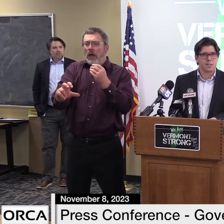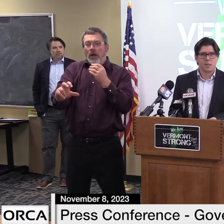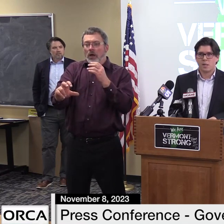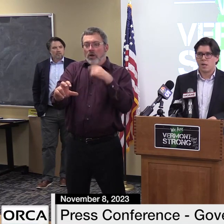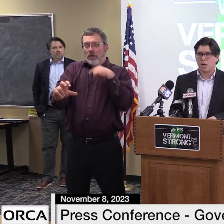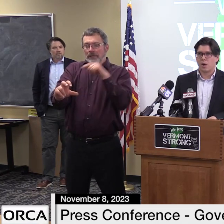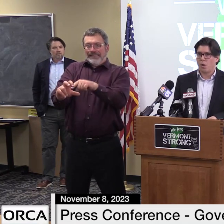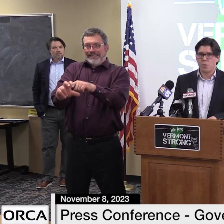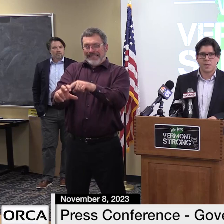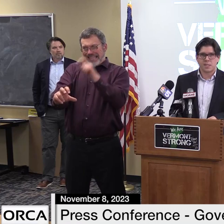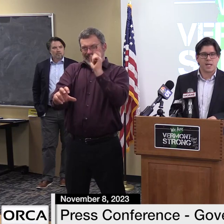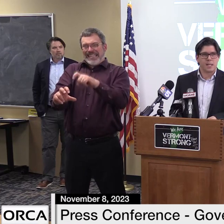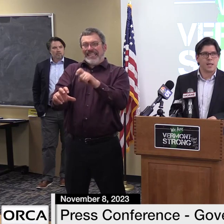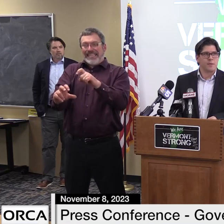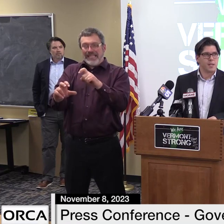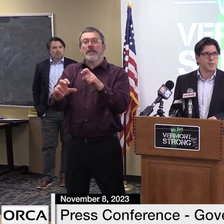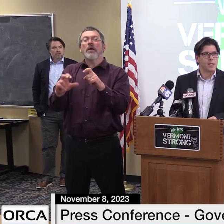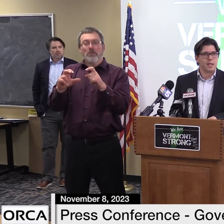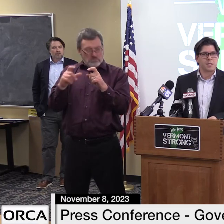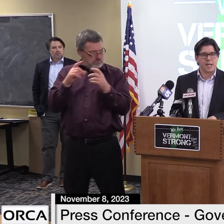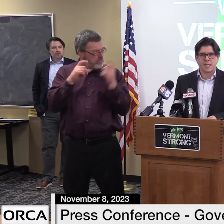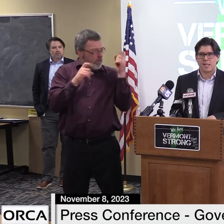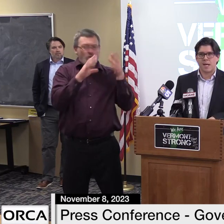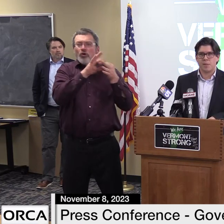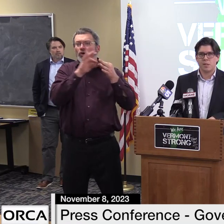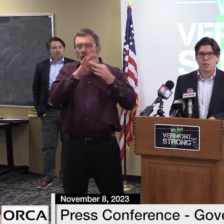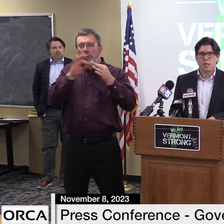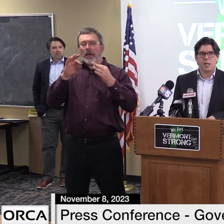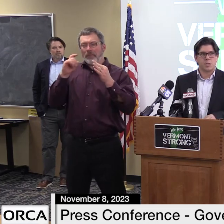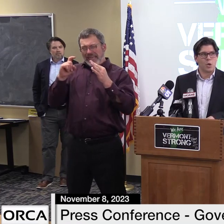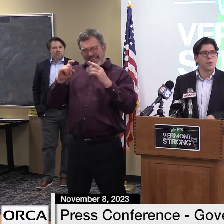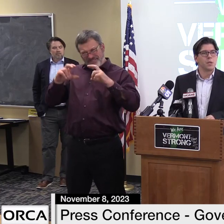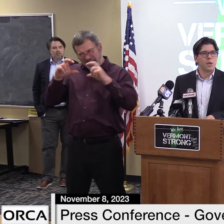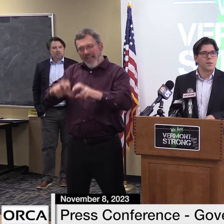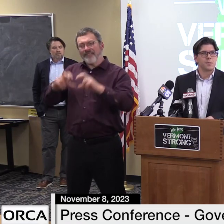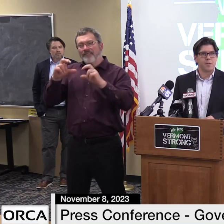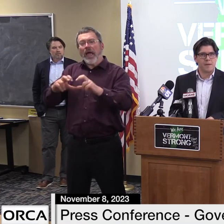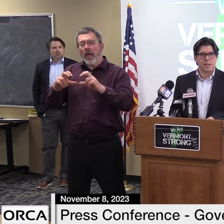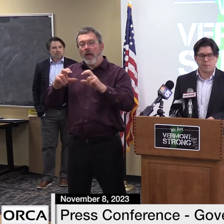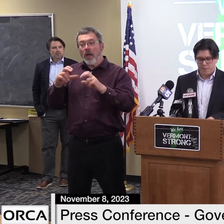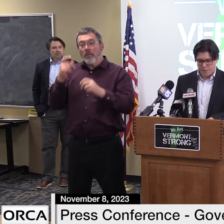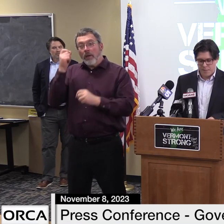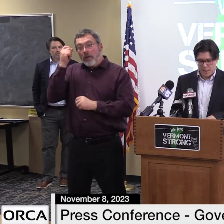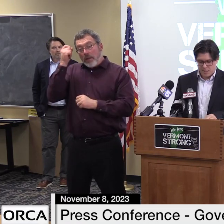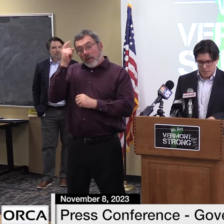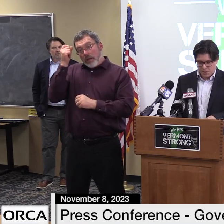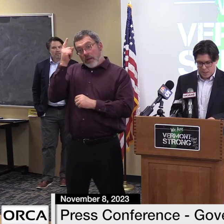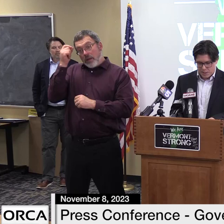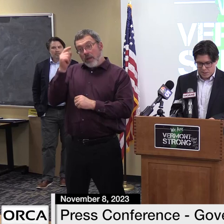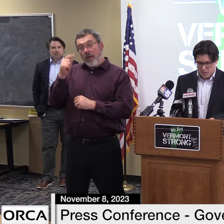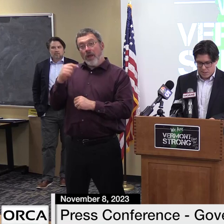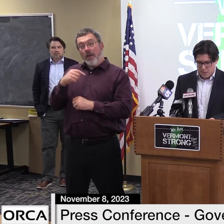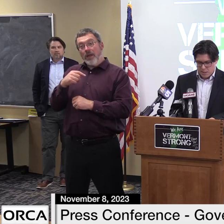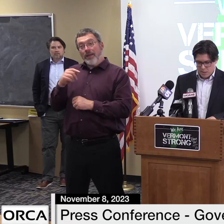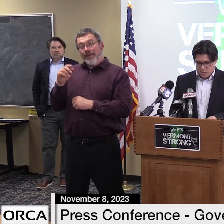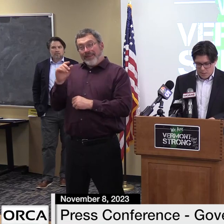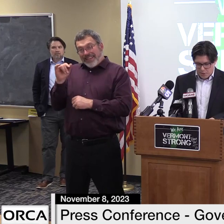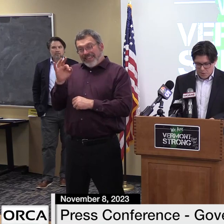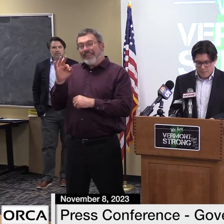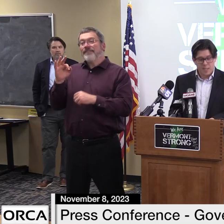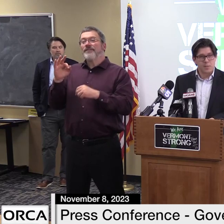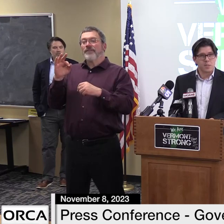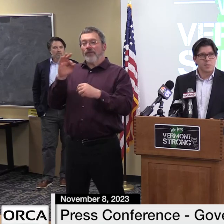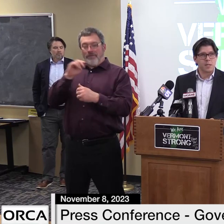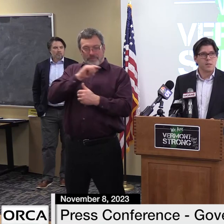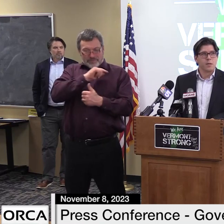governor has always said that investment in housing has to happen. It's only going to be effective if we make these other changes. Some